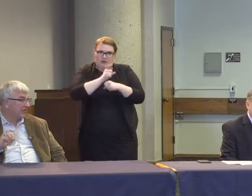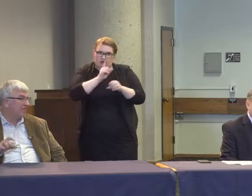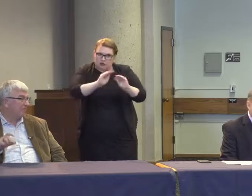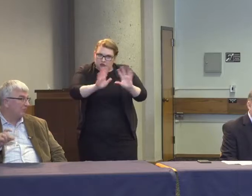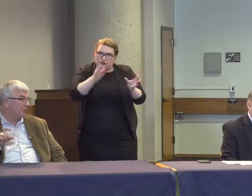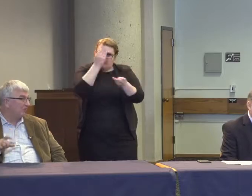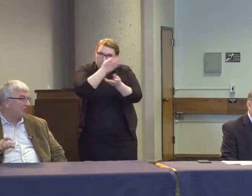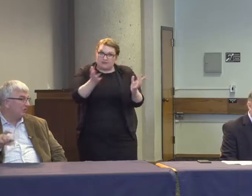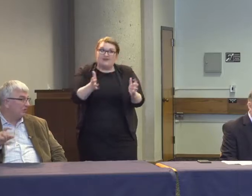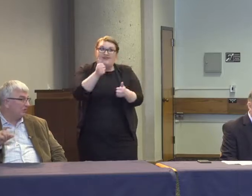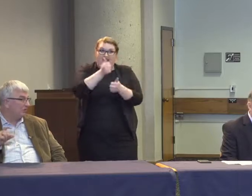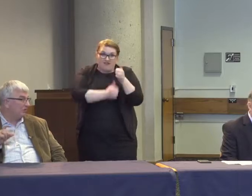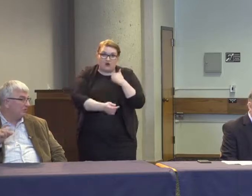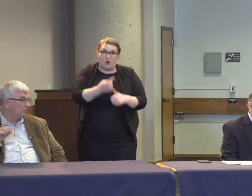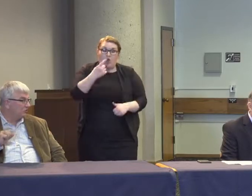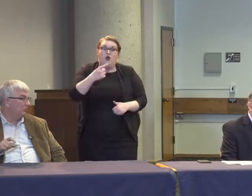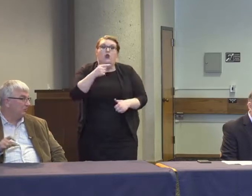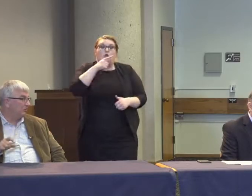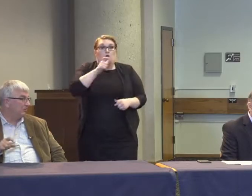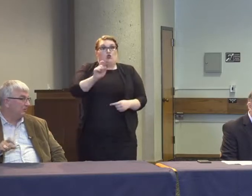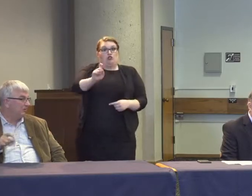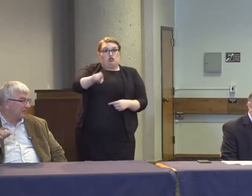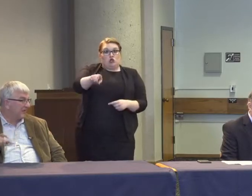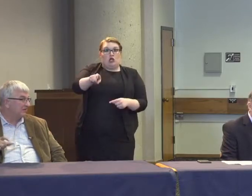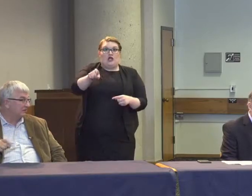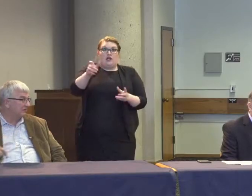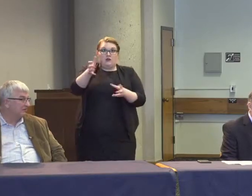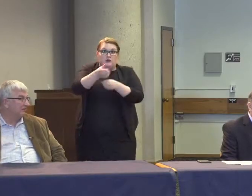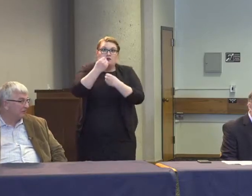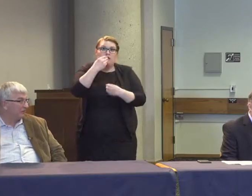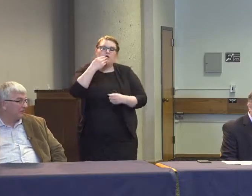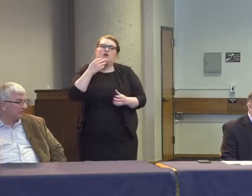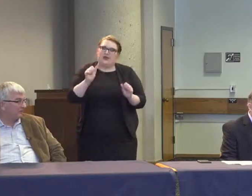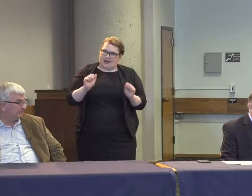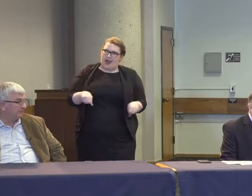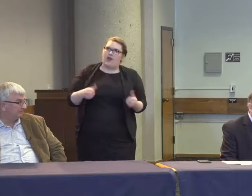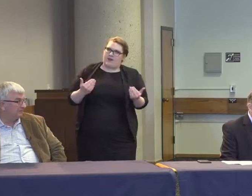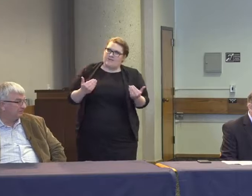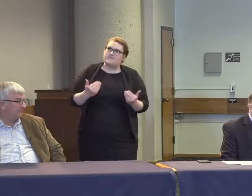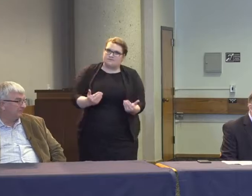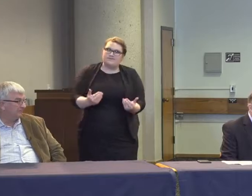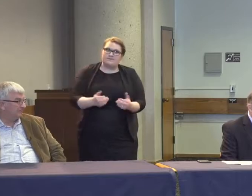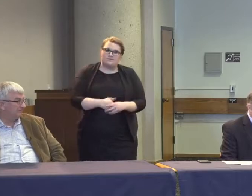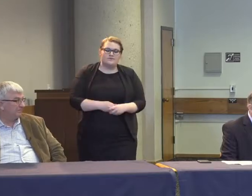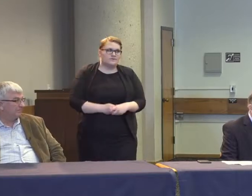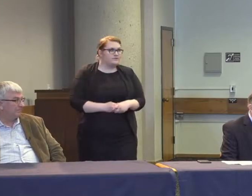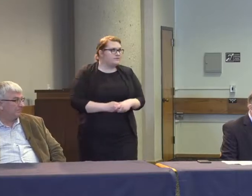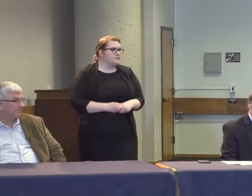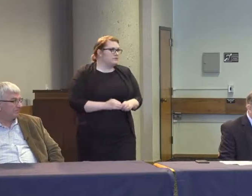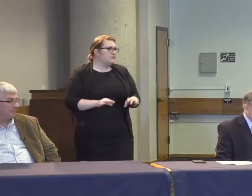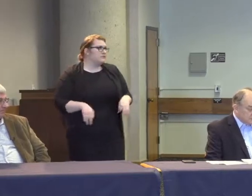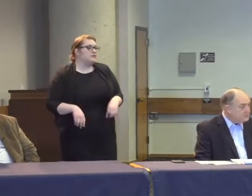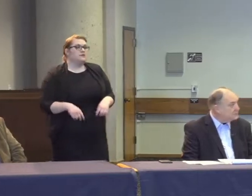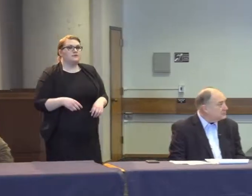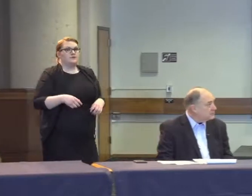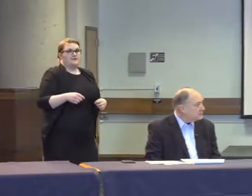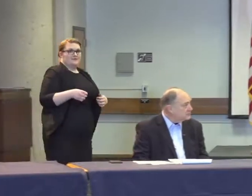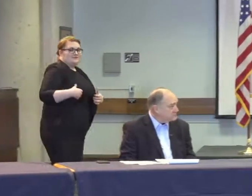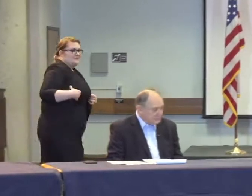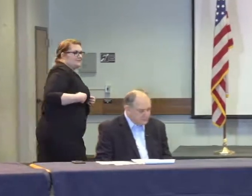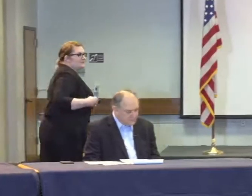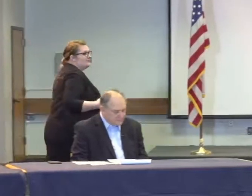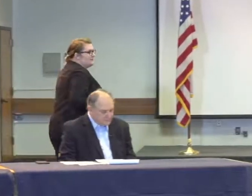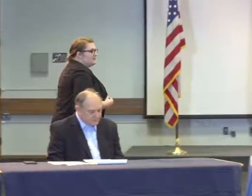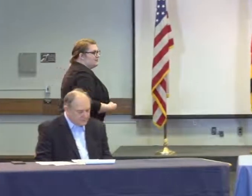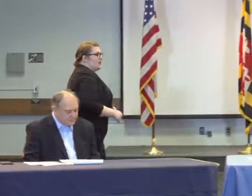that everyone who should be able to collect them can collect them and they know about it. Just add one other thing too. So in